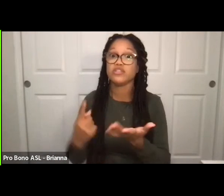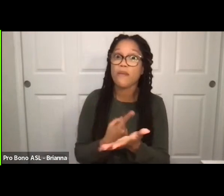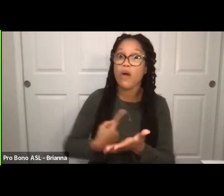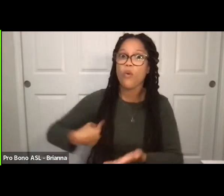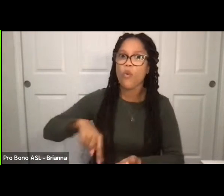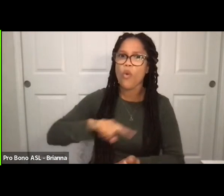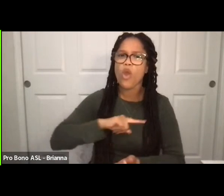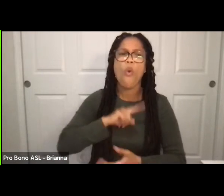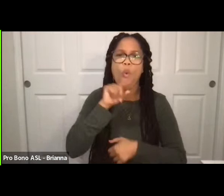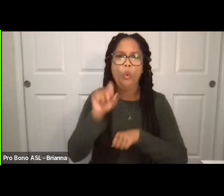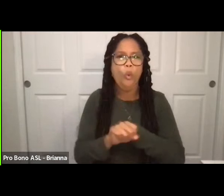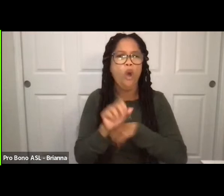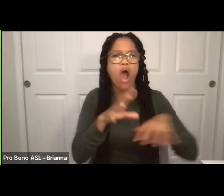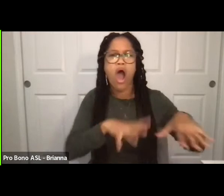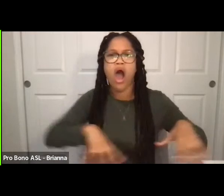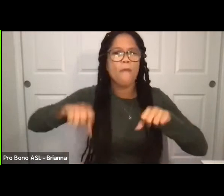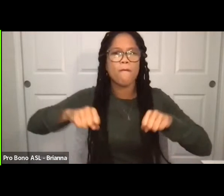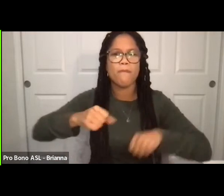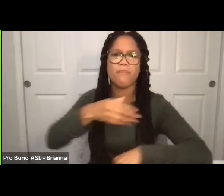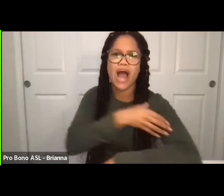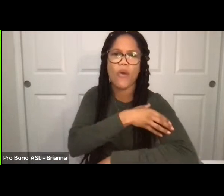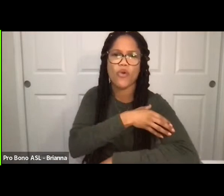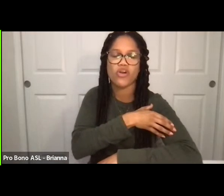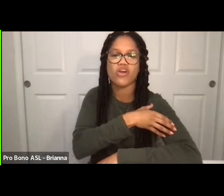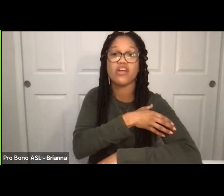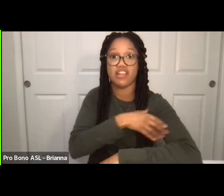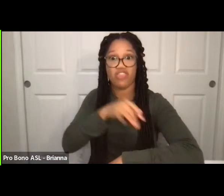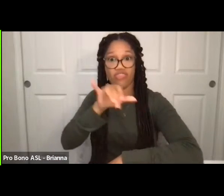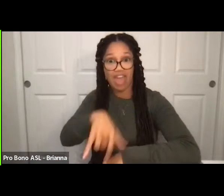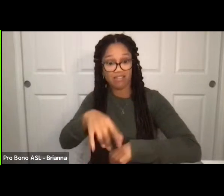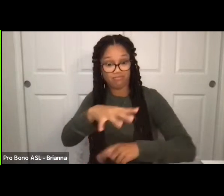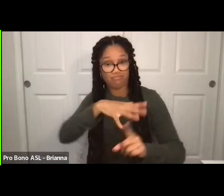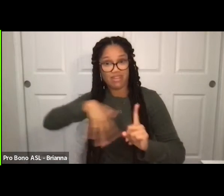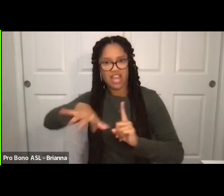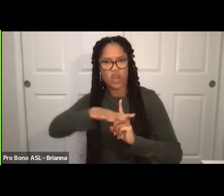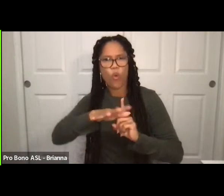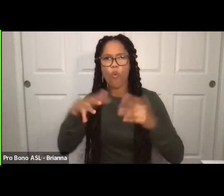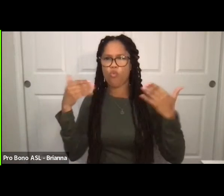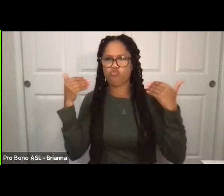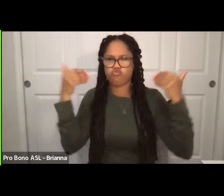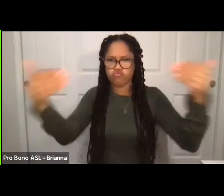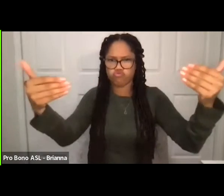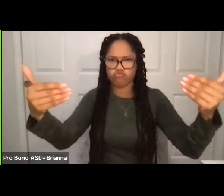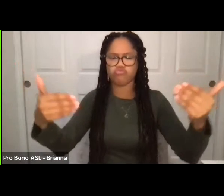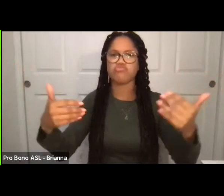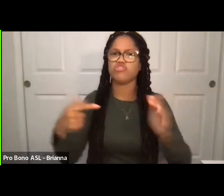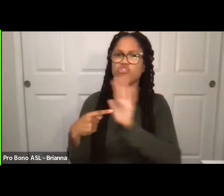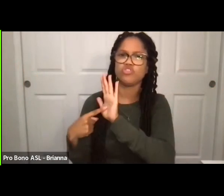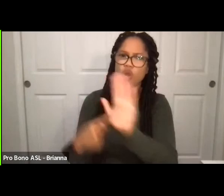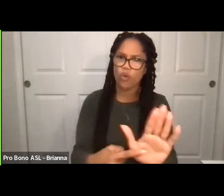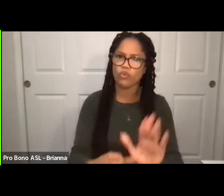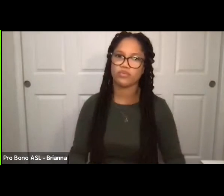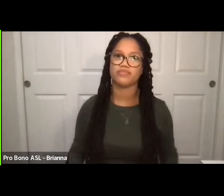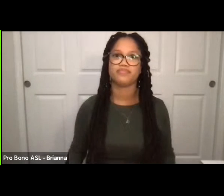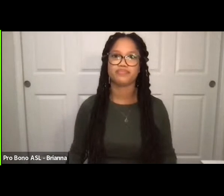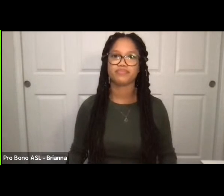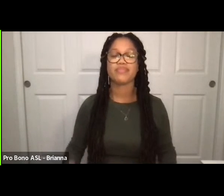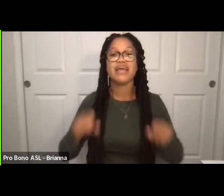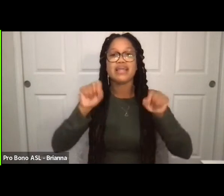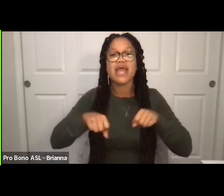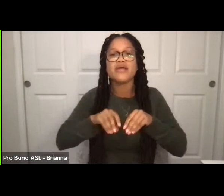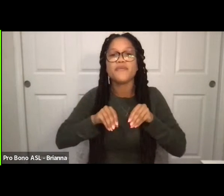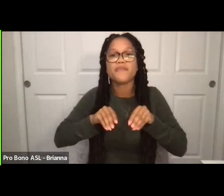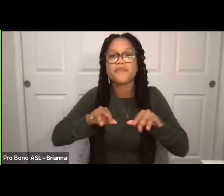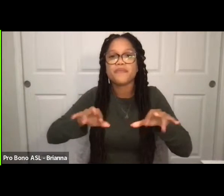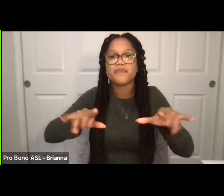in? And when we begin to do that, and it begins to bleed out, you know, if you think about,